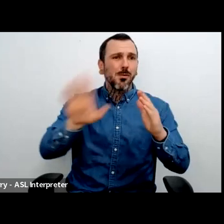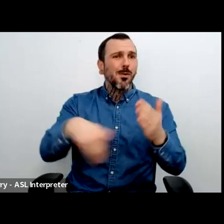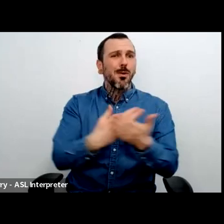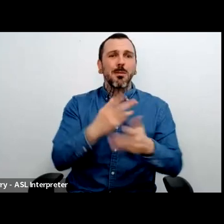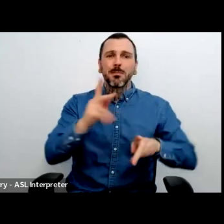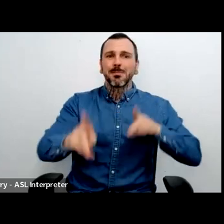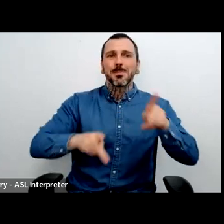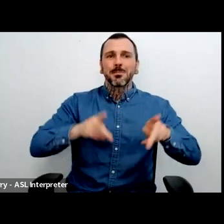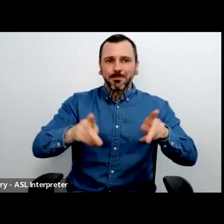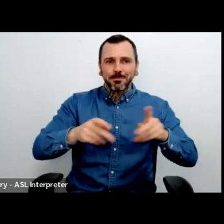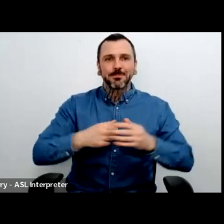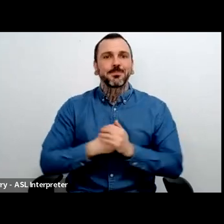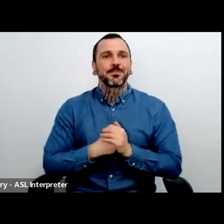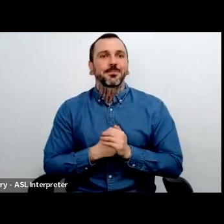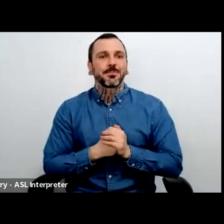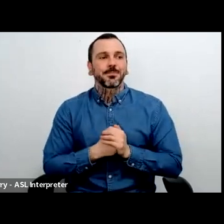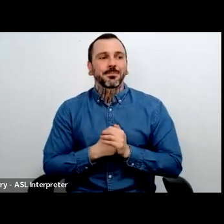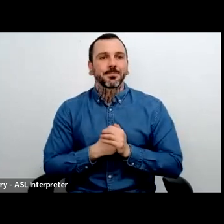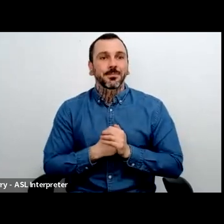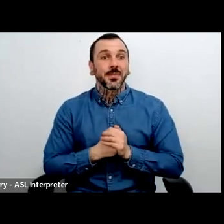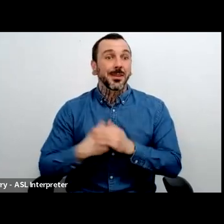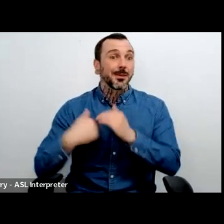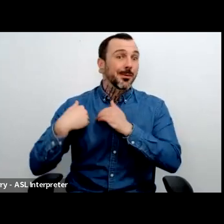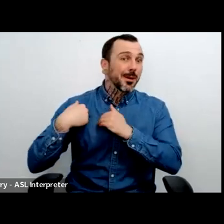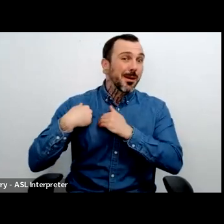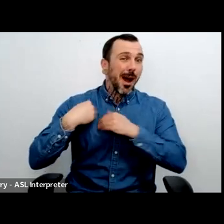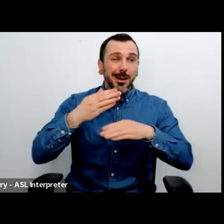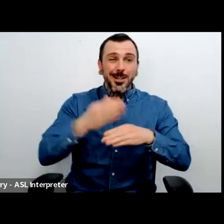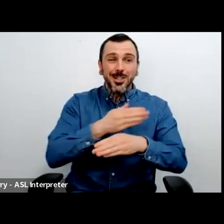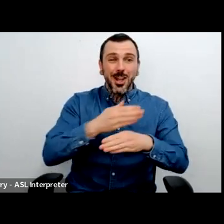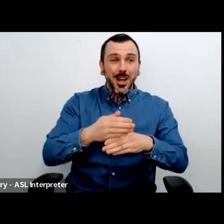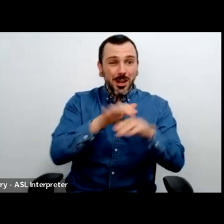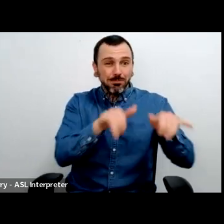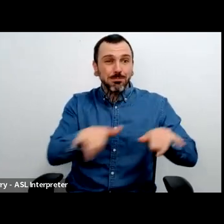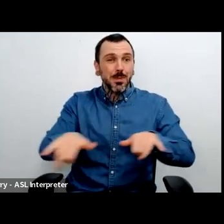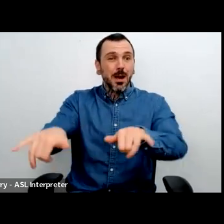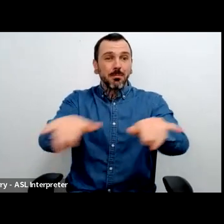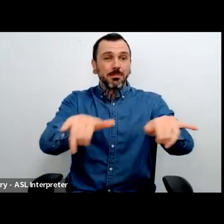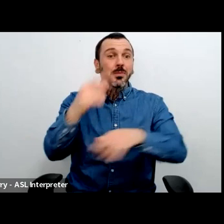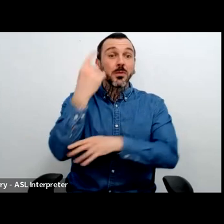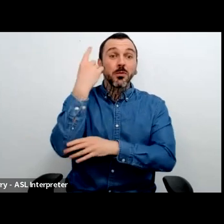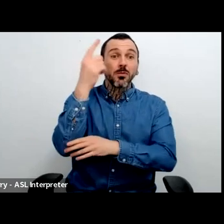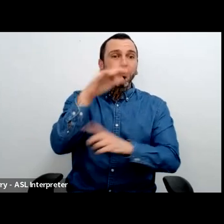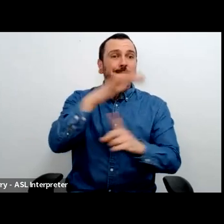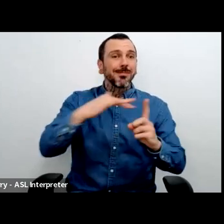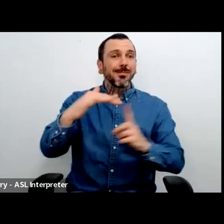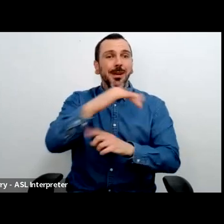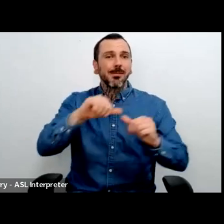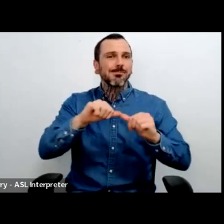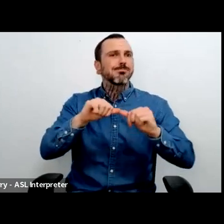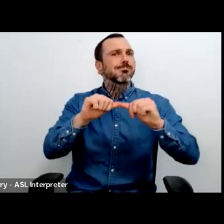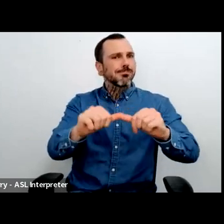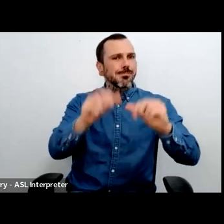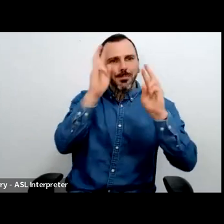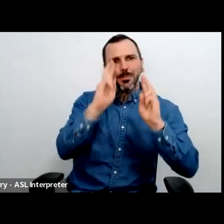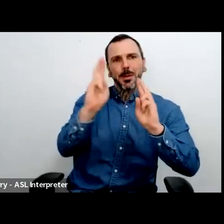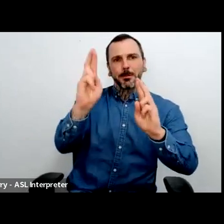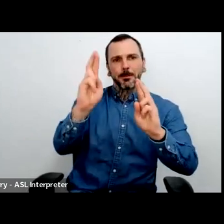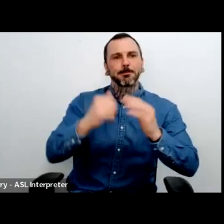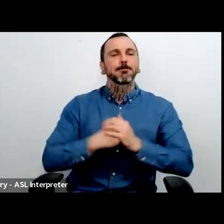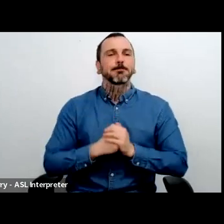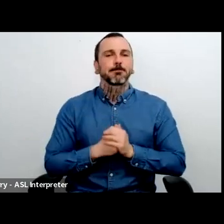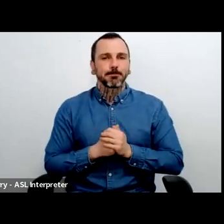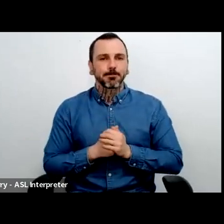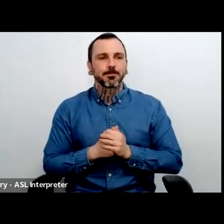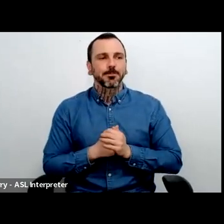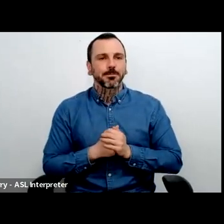further recognizes our shared responsibility for vigilance in creating and maintaining this environment. Equity recognizes a